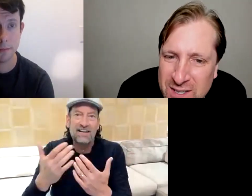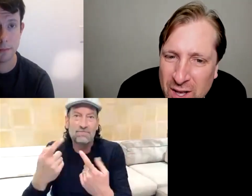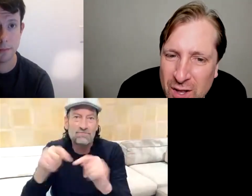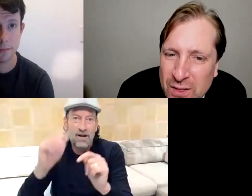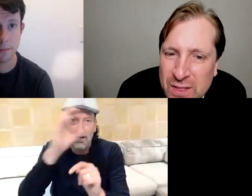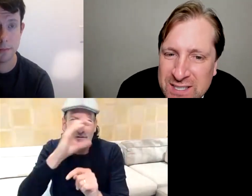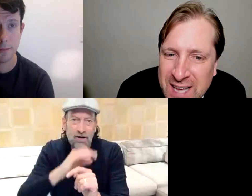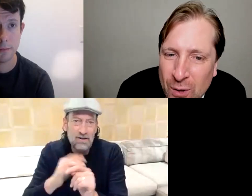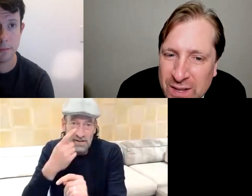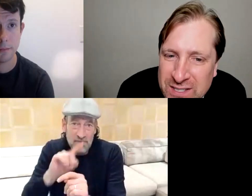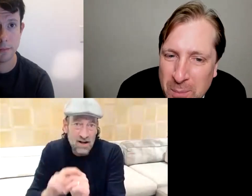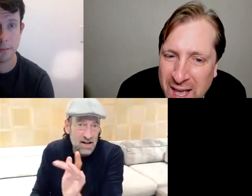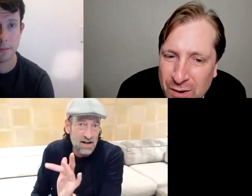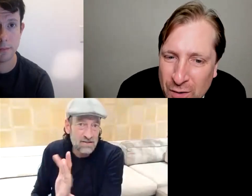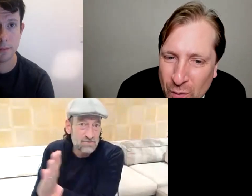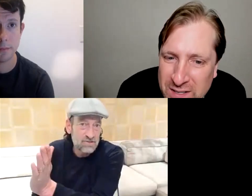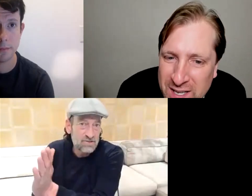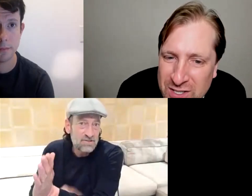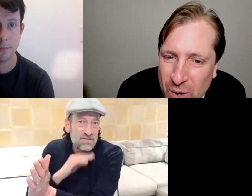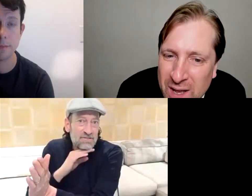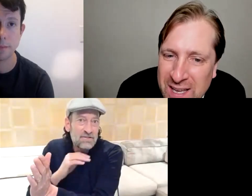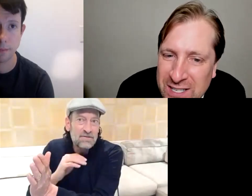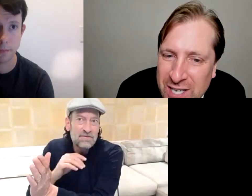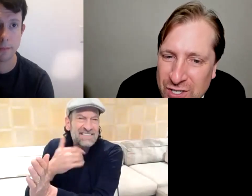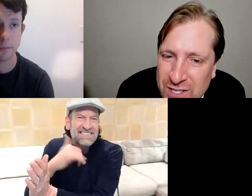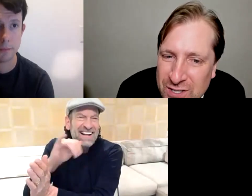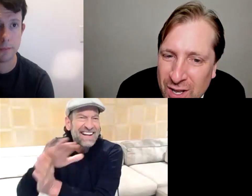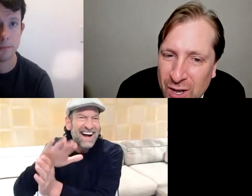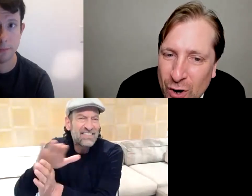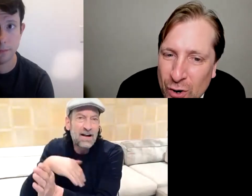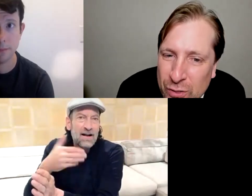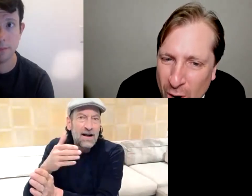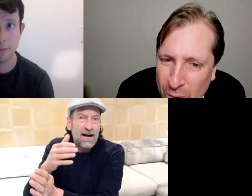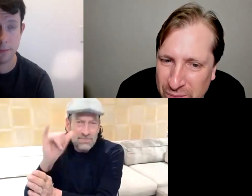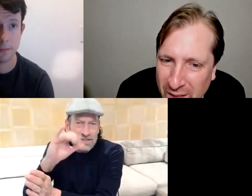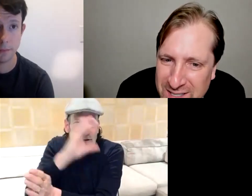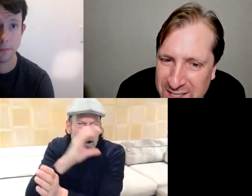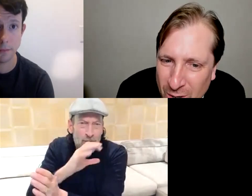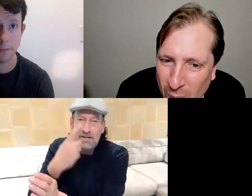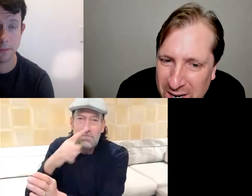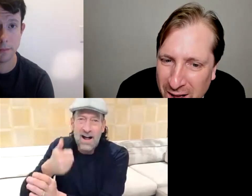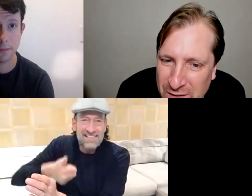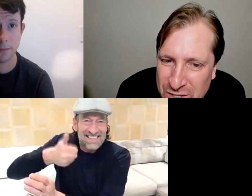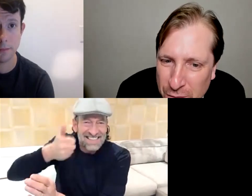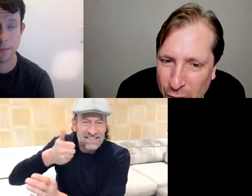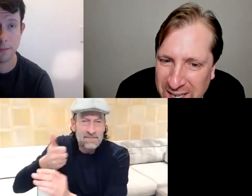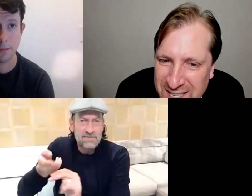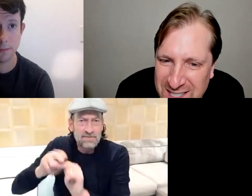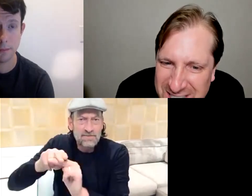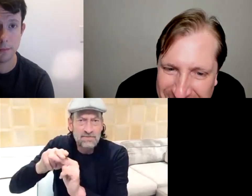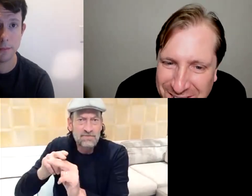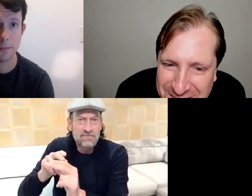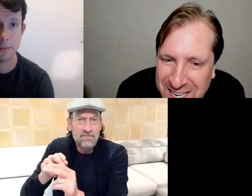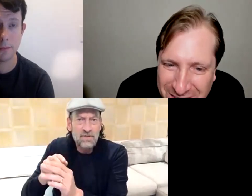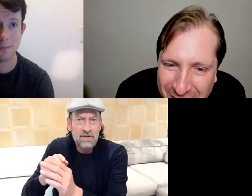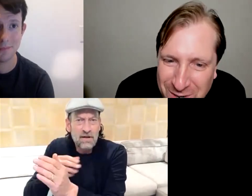experience this sound that's coming out of her voice. And so he touches her throat, and it's not quite enough. And so Frank says,